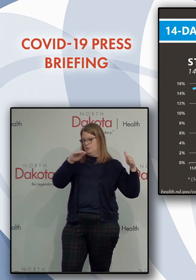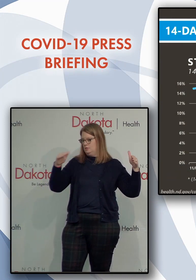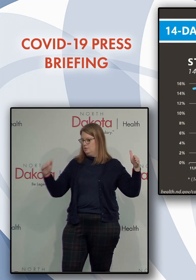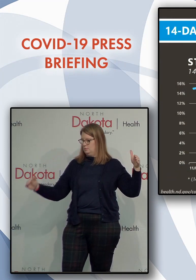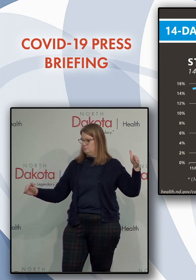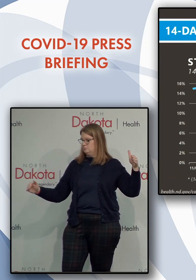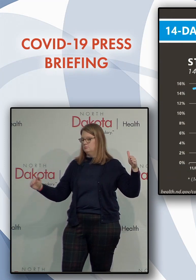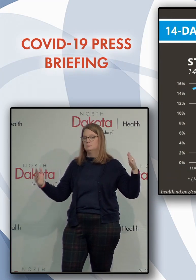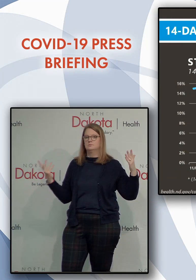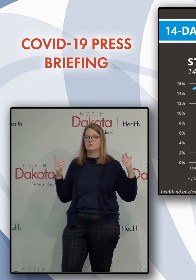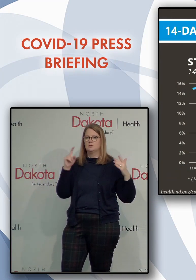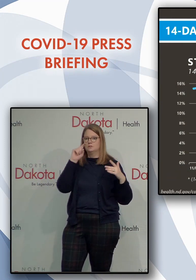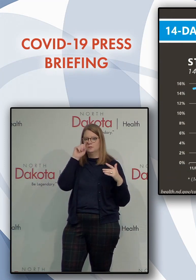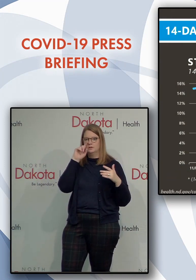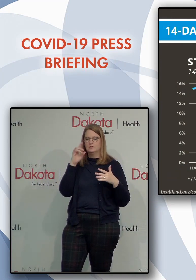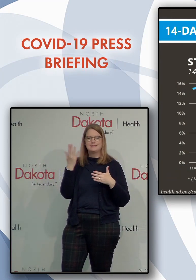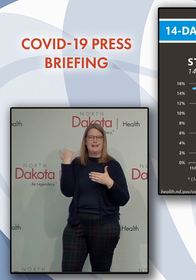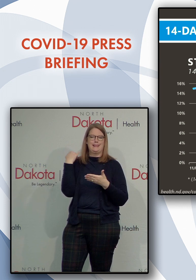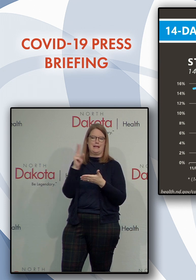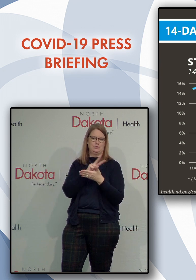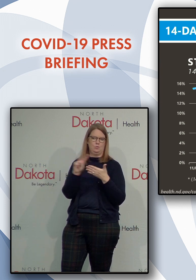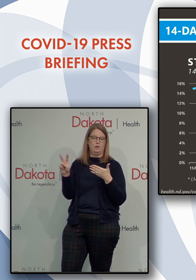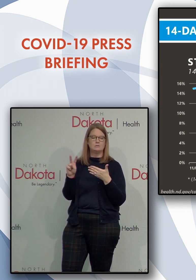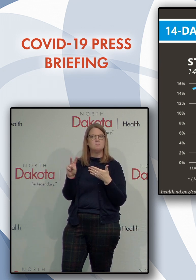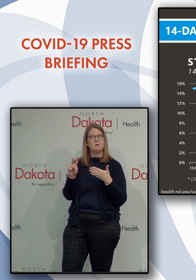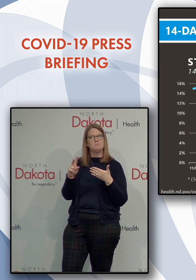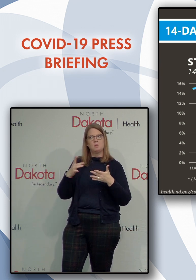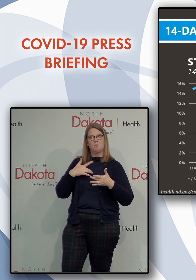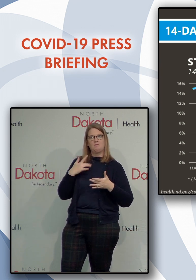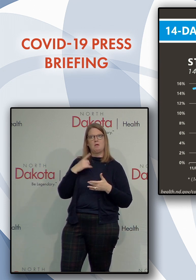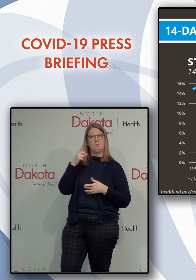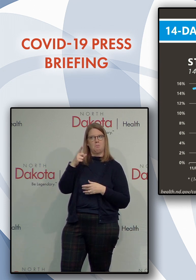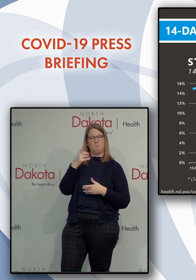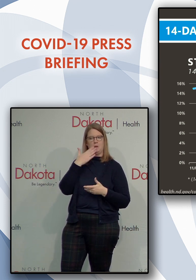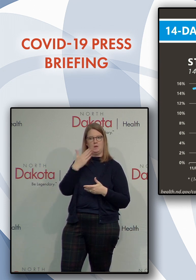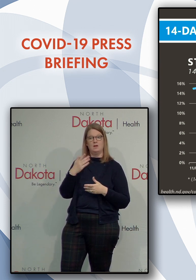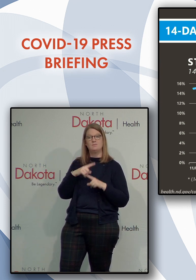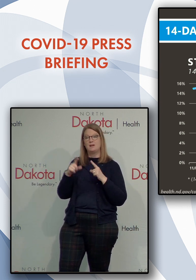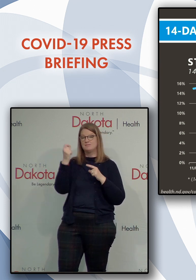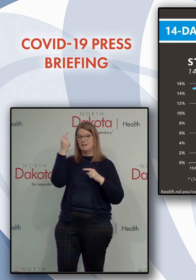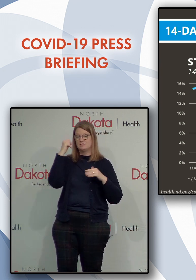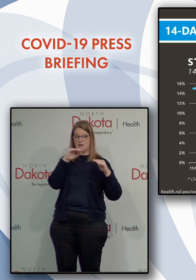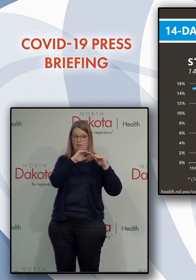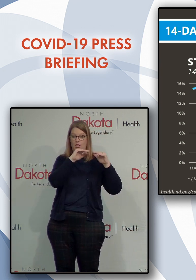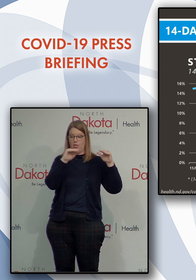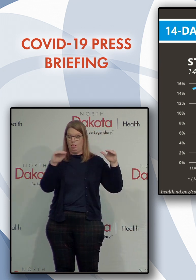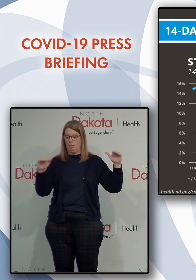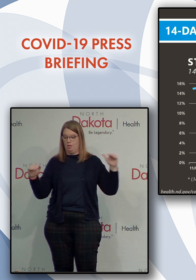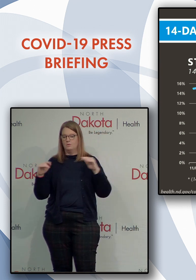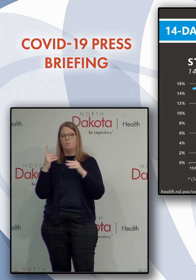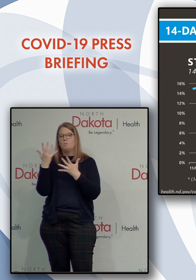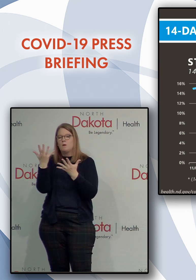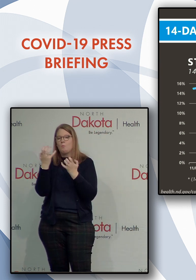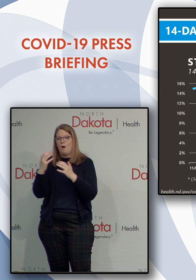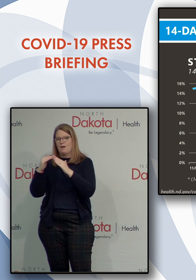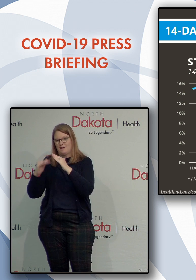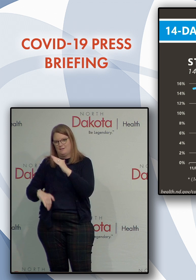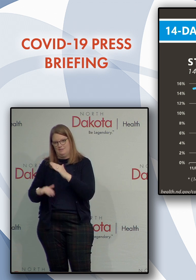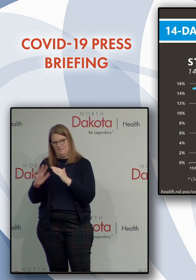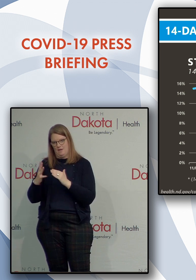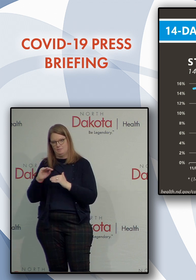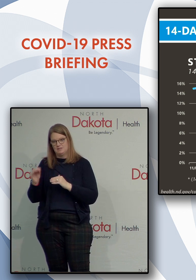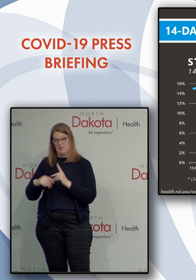more than a week ago, but we're very encouraged by the trend, but we need to get under 5%. It's a goal we can reach, and if every North